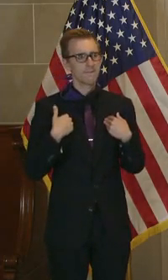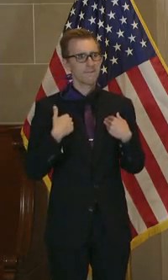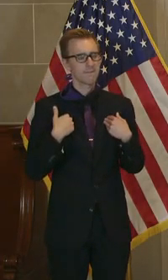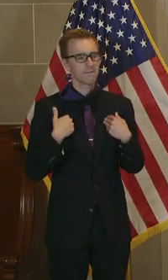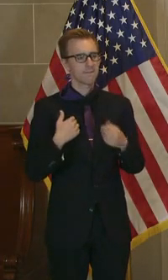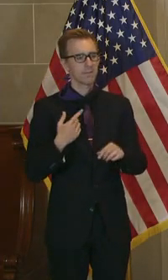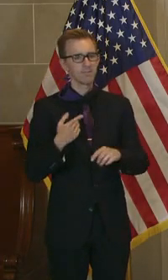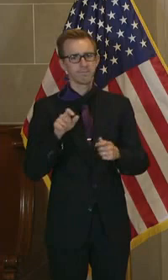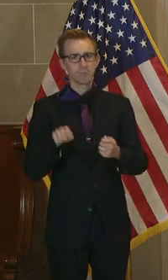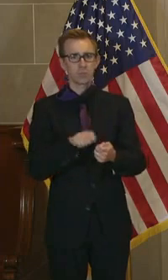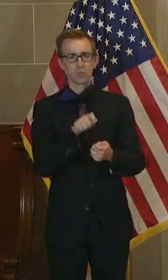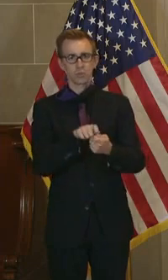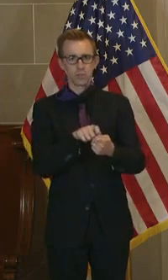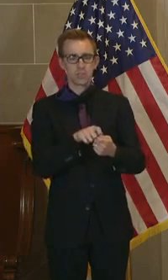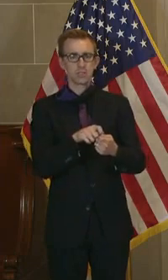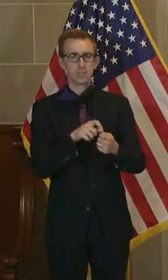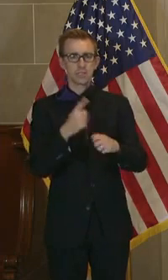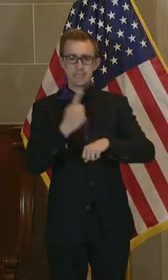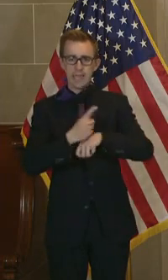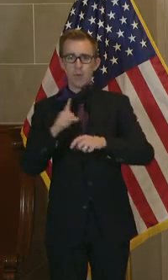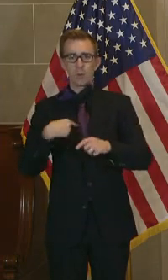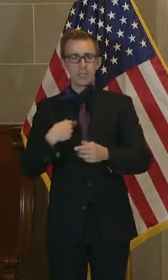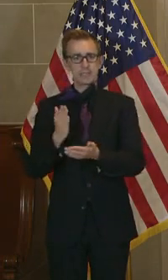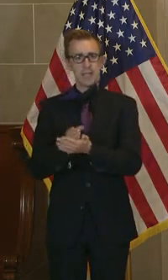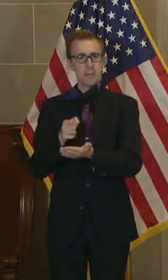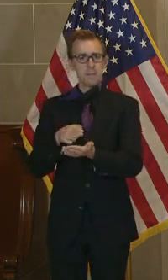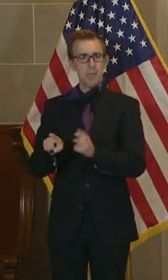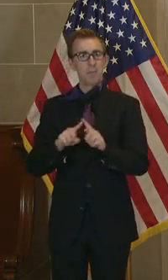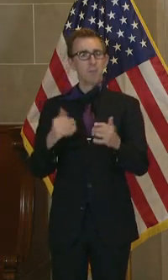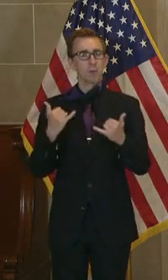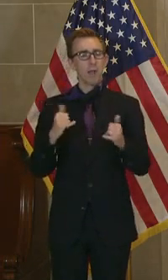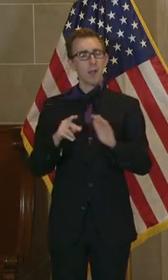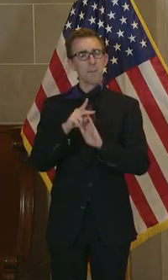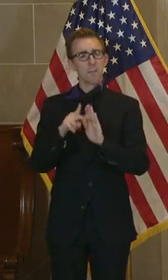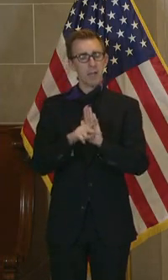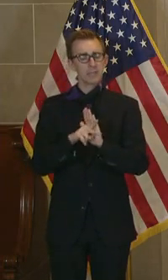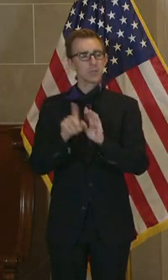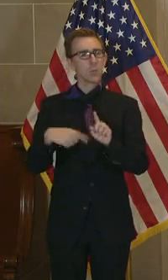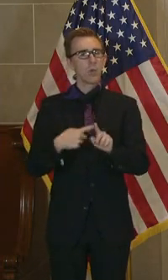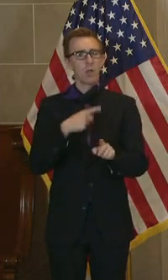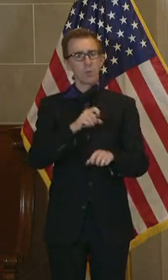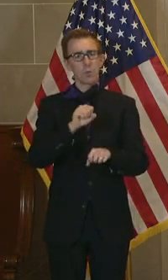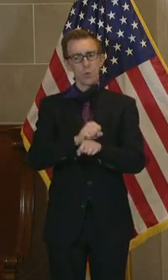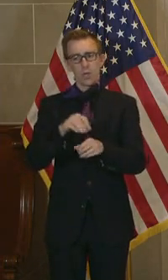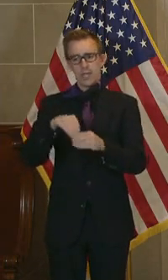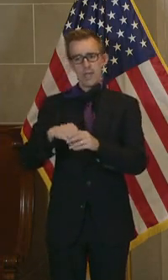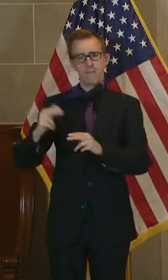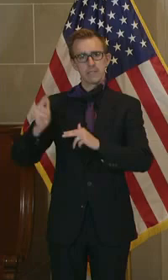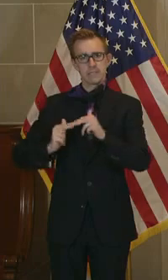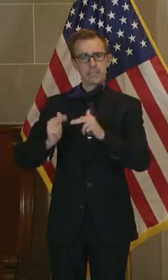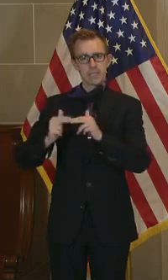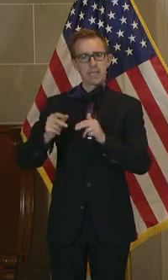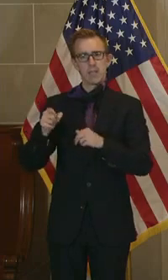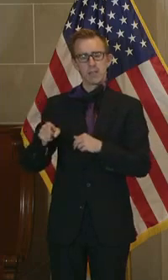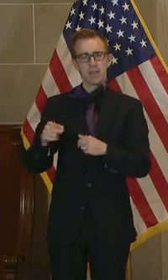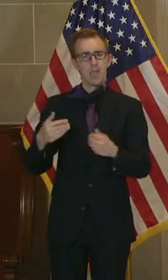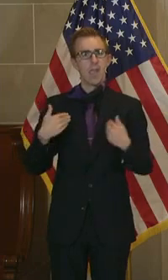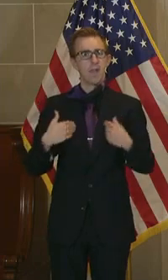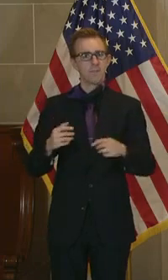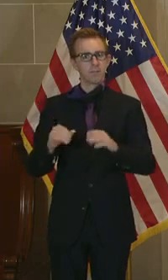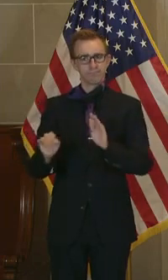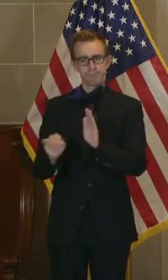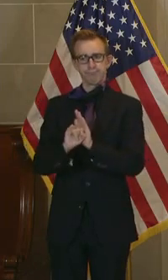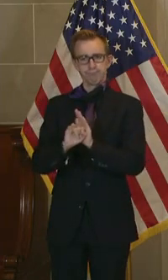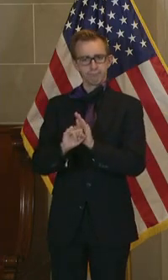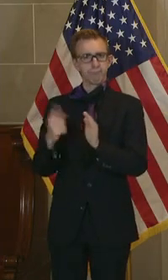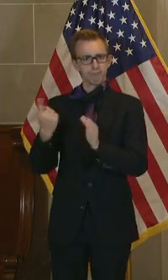at which we'll stop paying. Right now, the policy is that when you work in a facility where there has been a positive